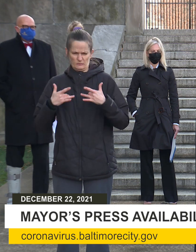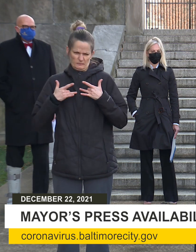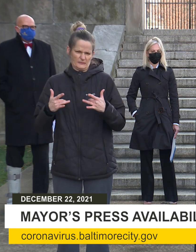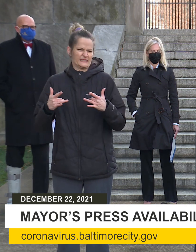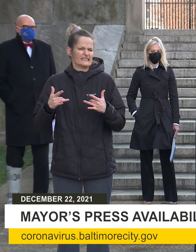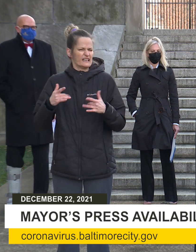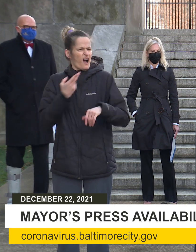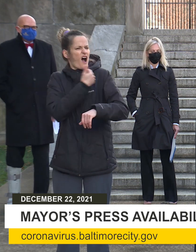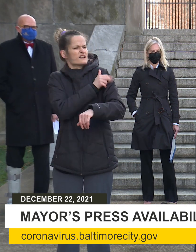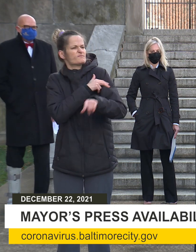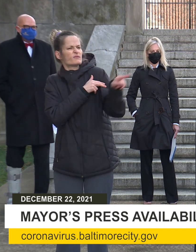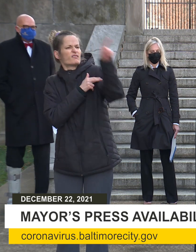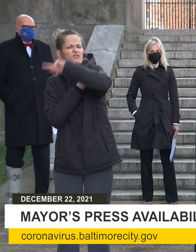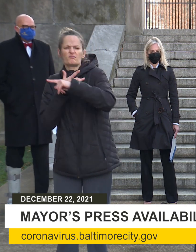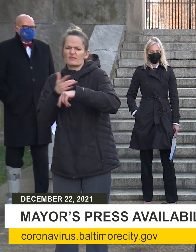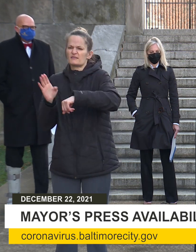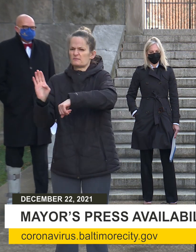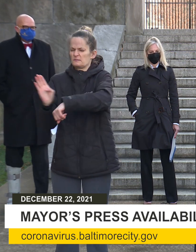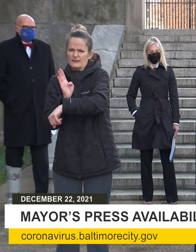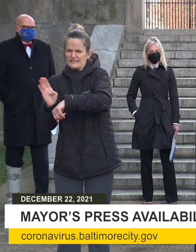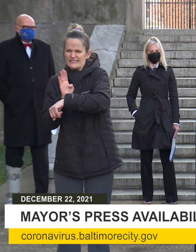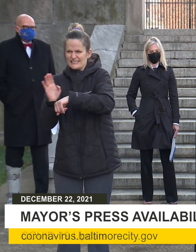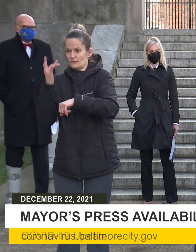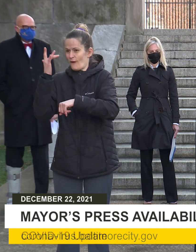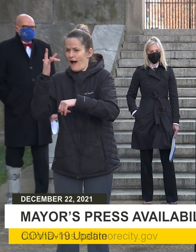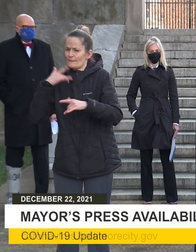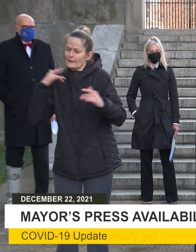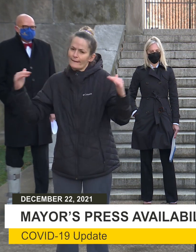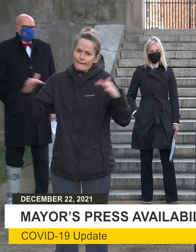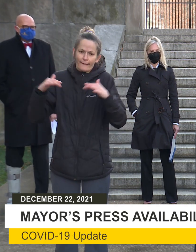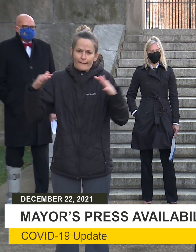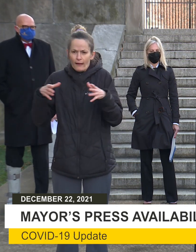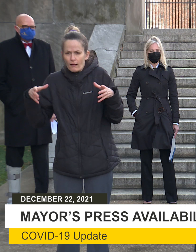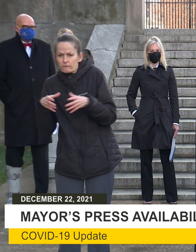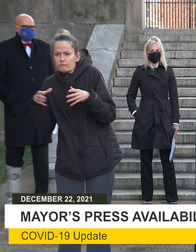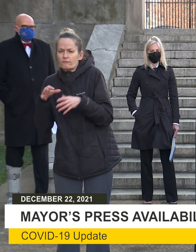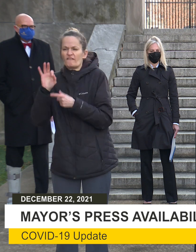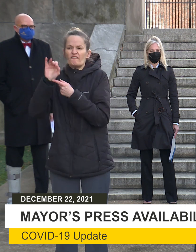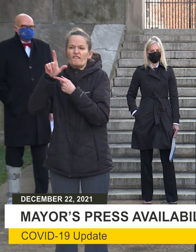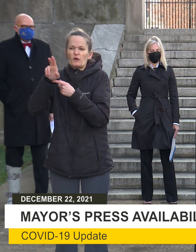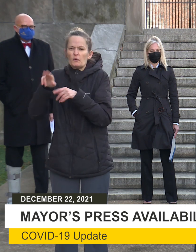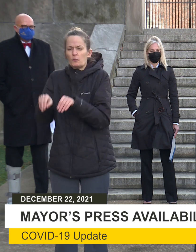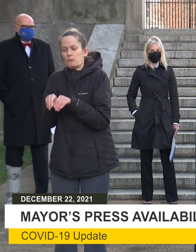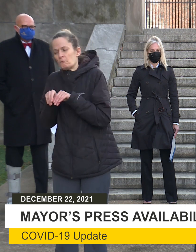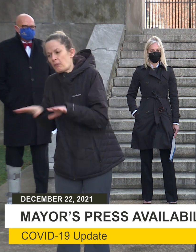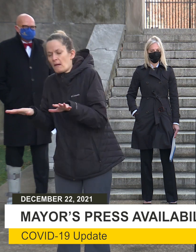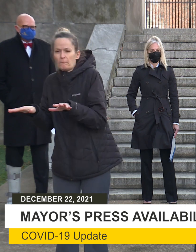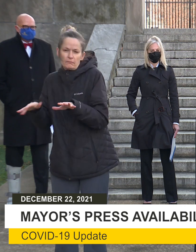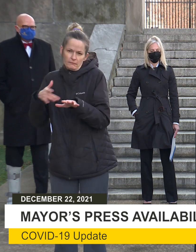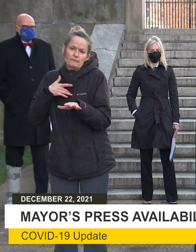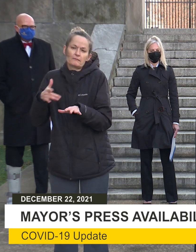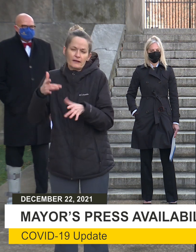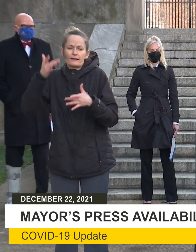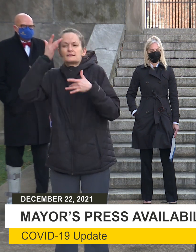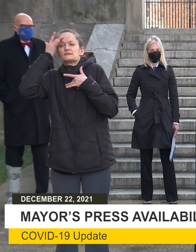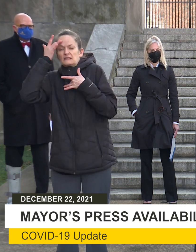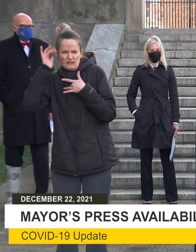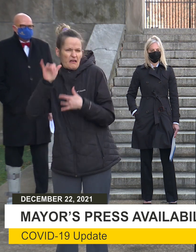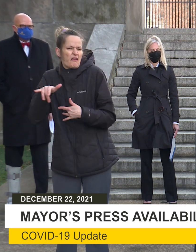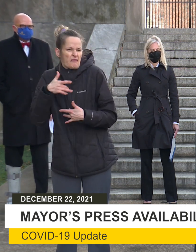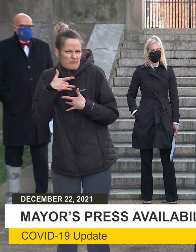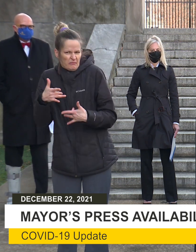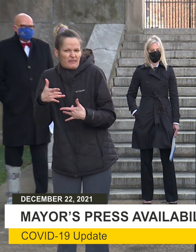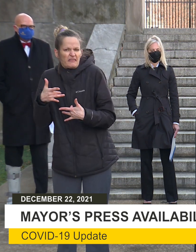indoors and gather together, viruses like the flu find it easier to pass between us and make us sick. This year,